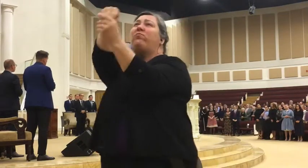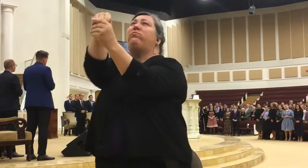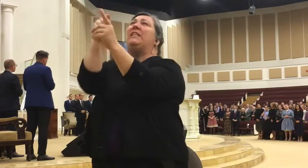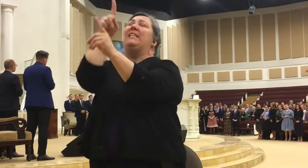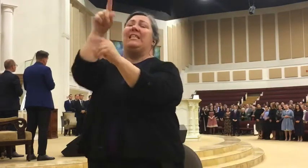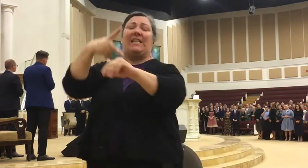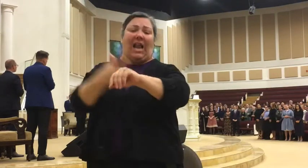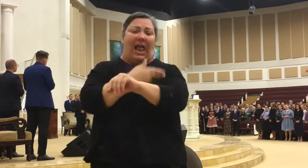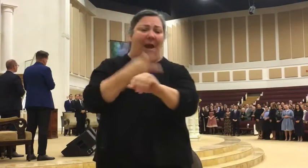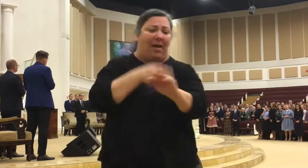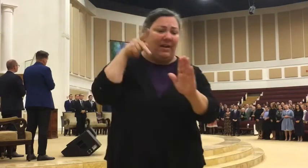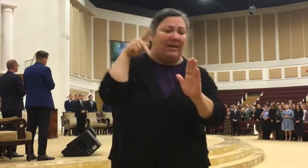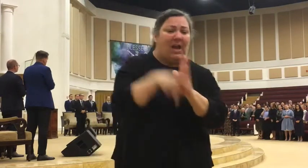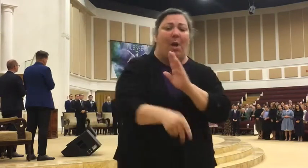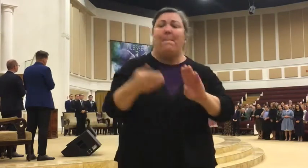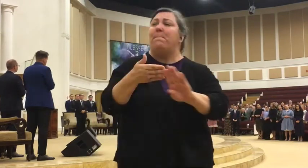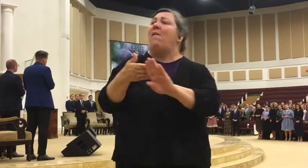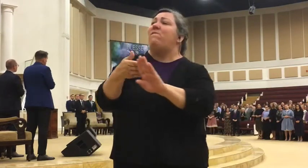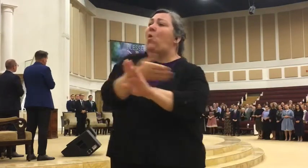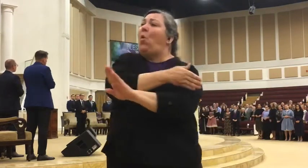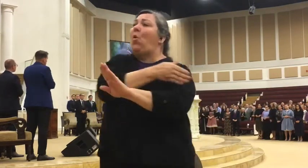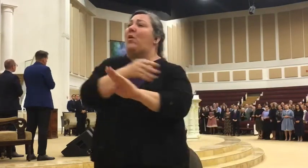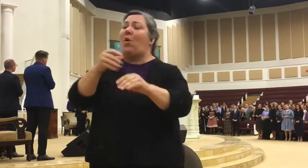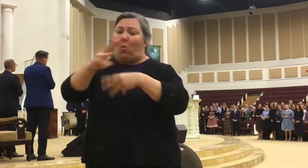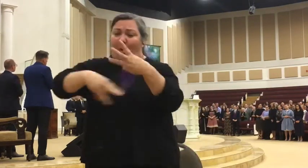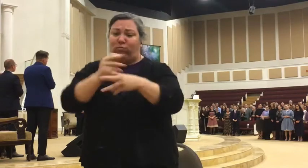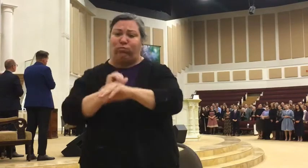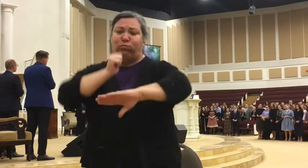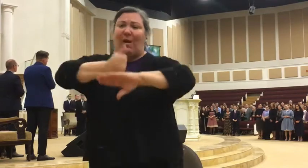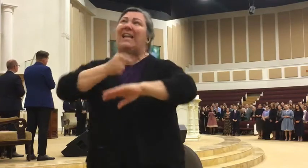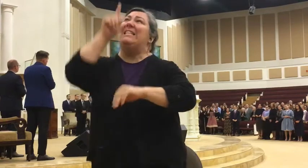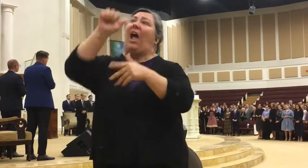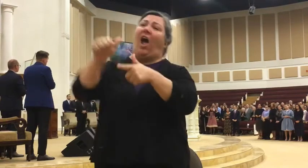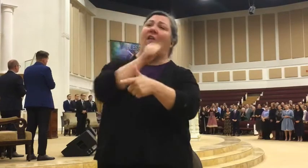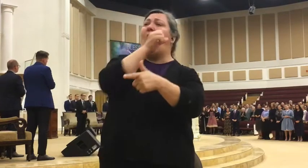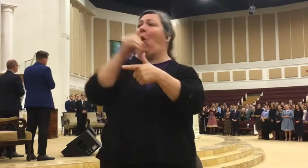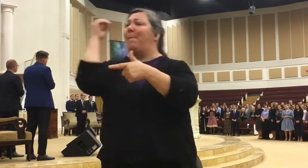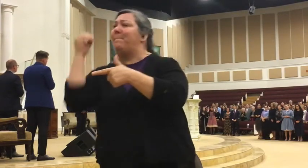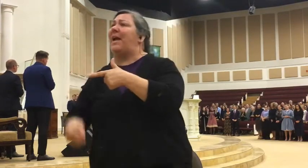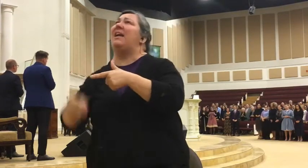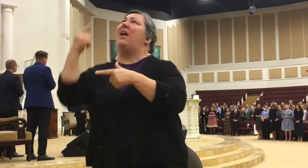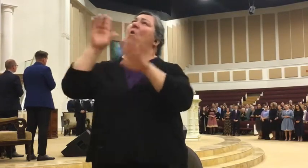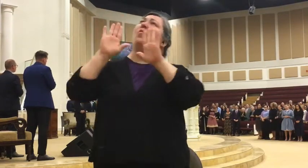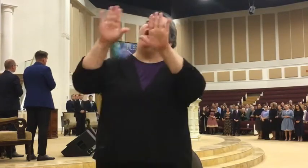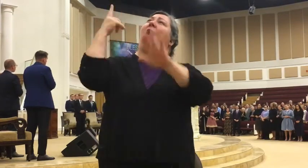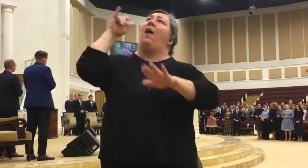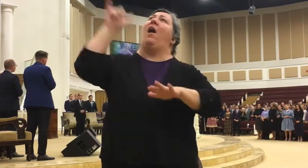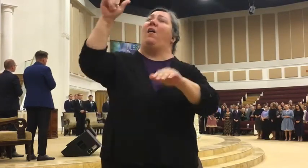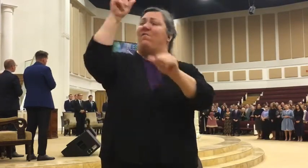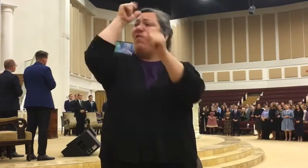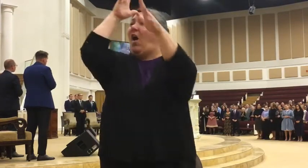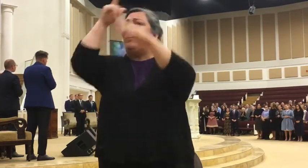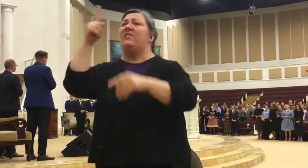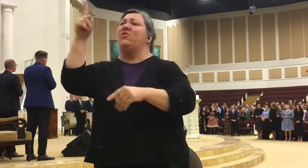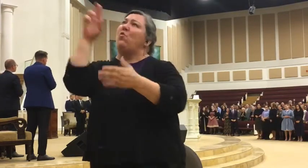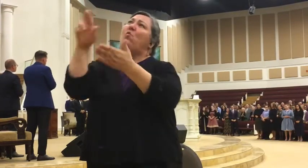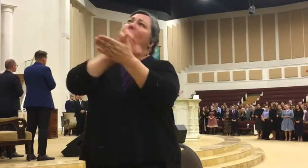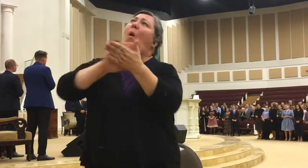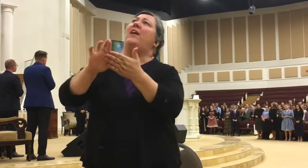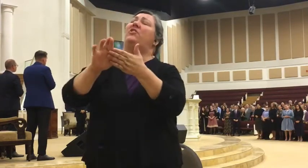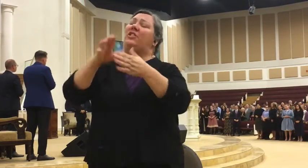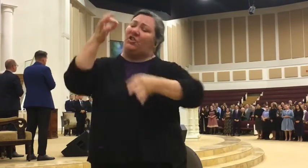was slain before the foundation of the world. He's Alpha and Omega. He's the great and everlasting Father. He's the righteous Judge. He's